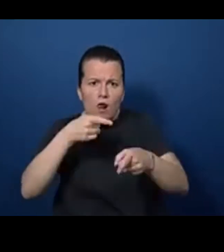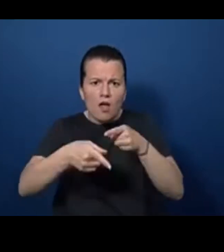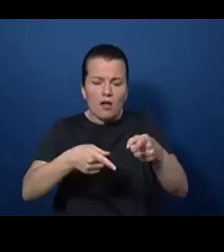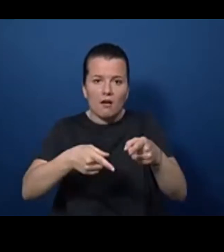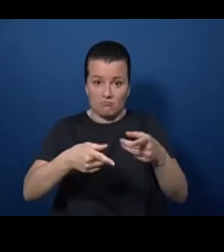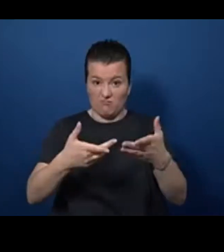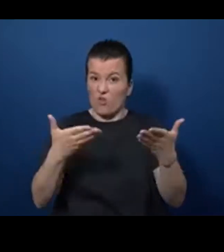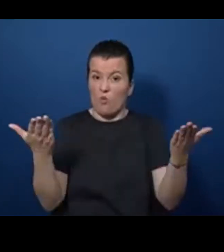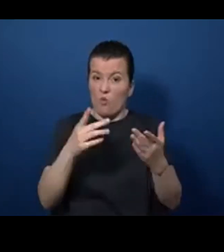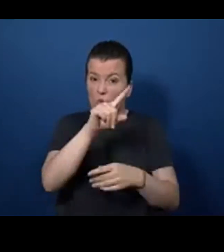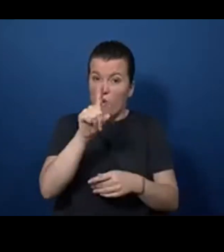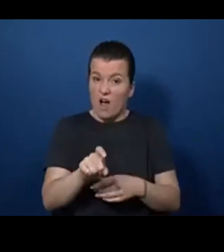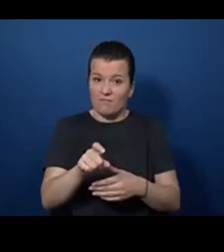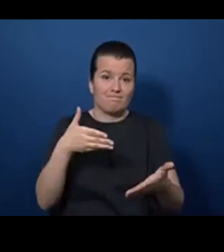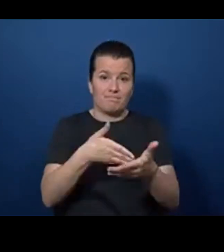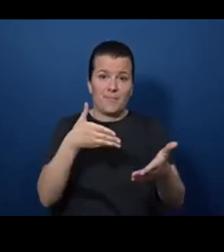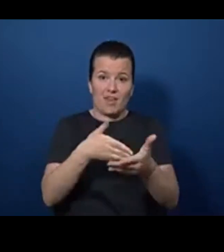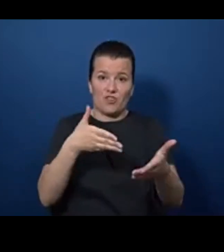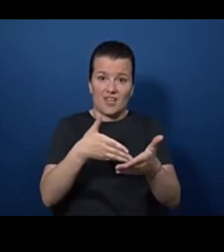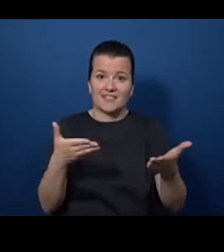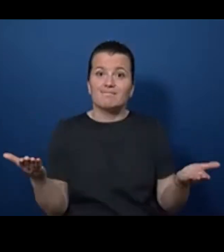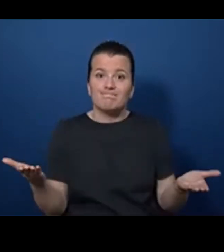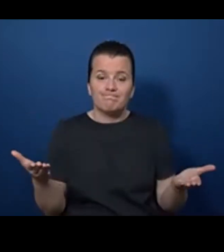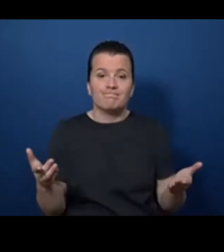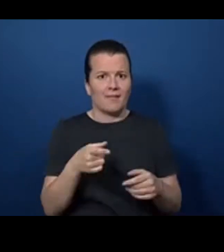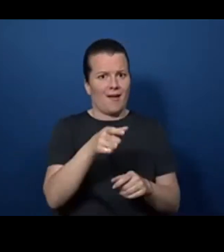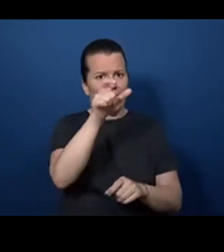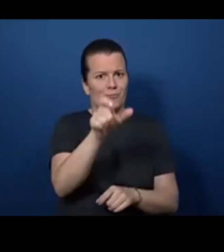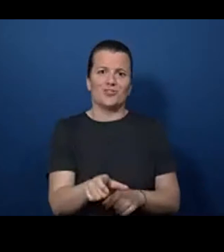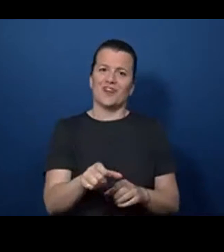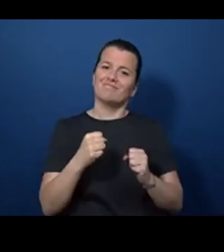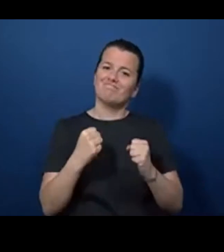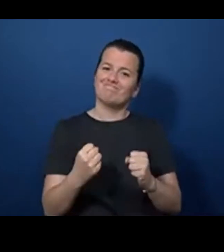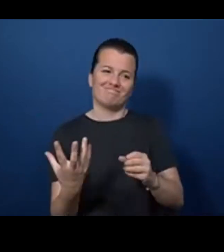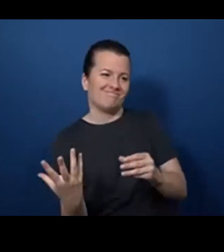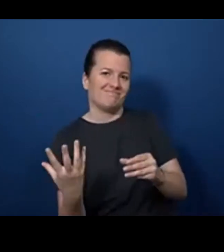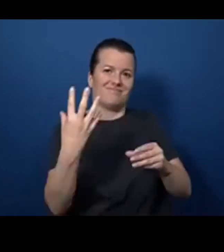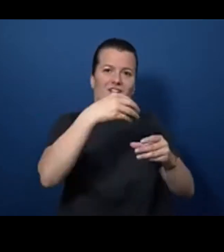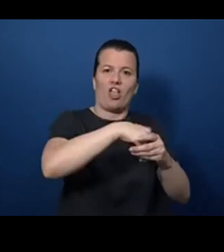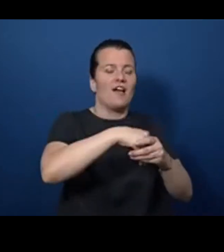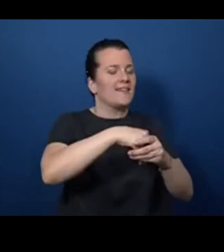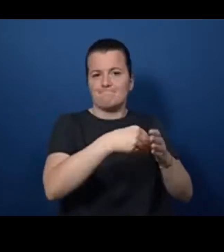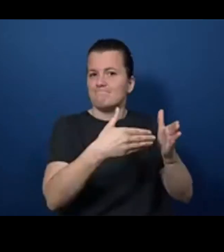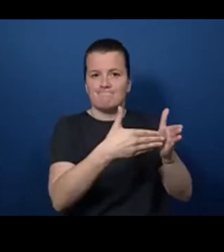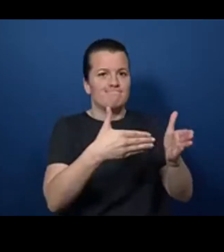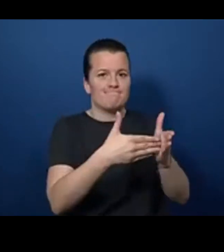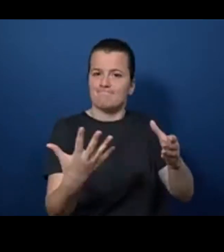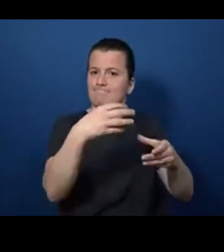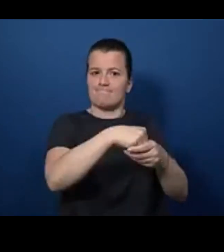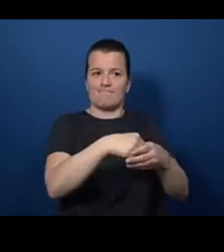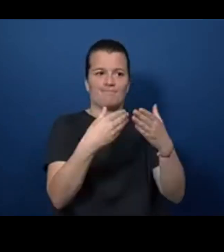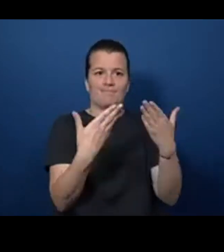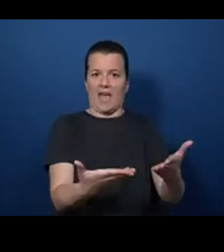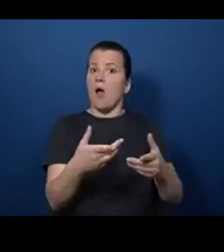barriers which make it hard for people fully and effectively to participate in their societies. And so with this human